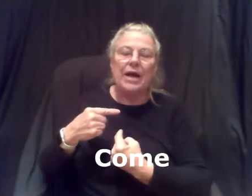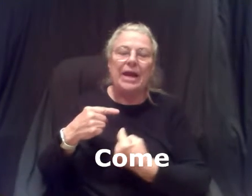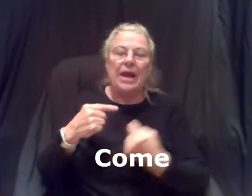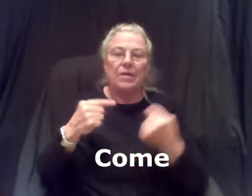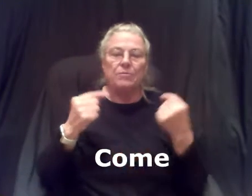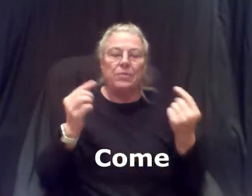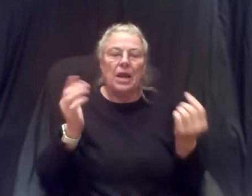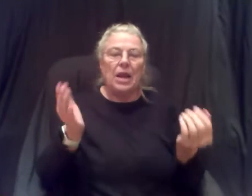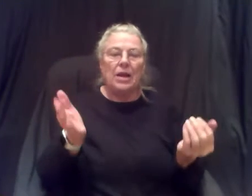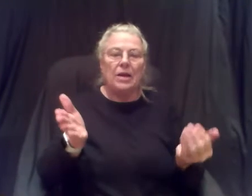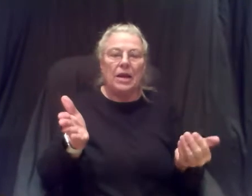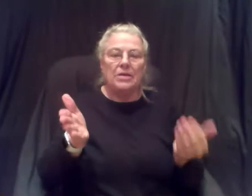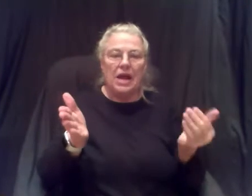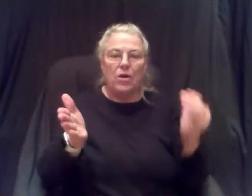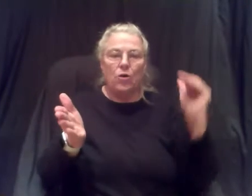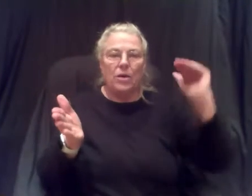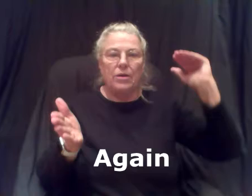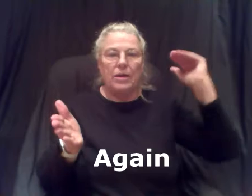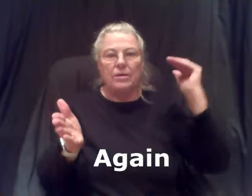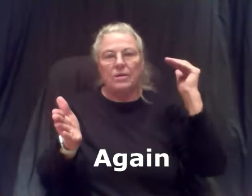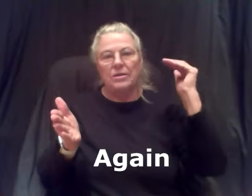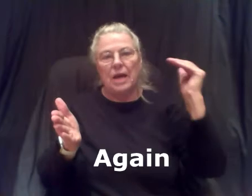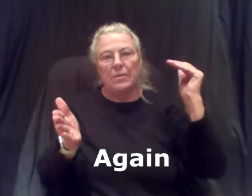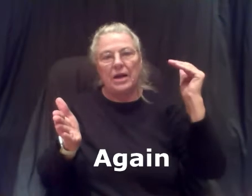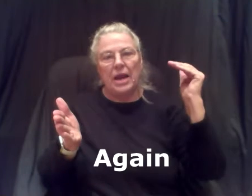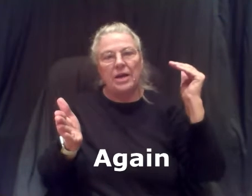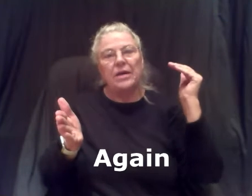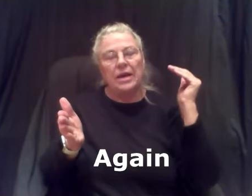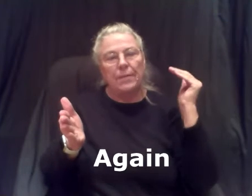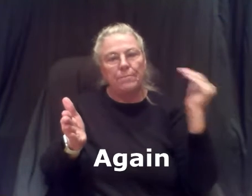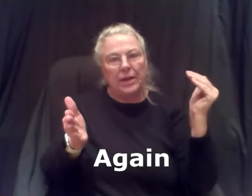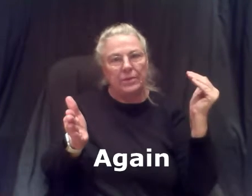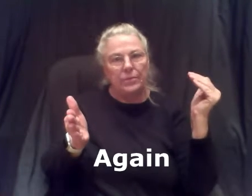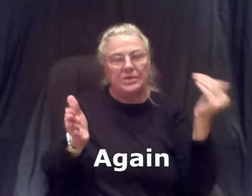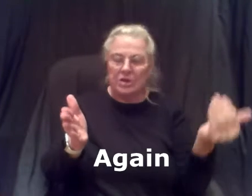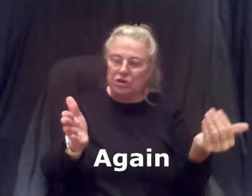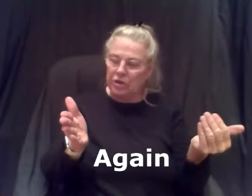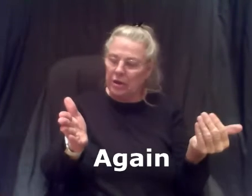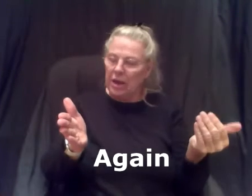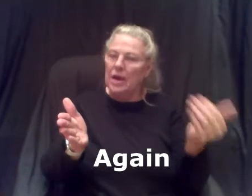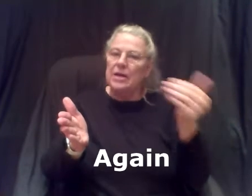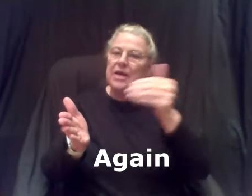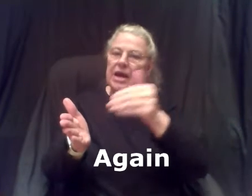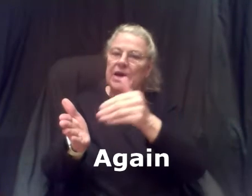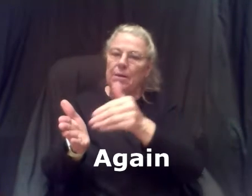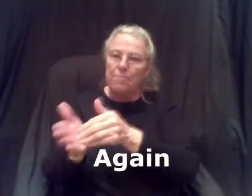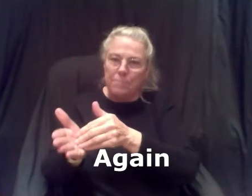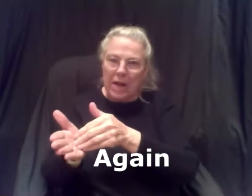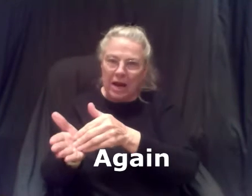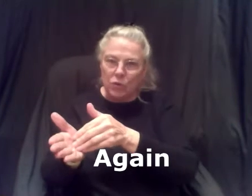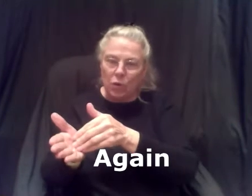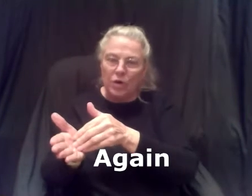Again, take your dominant hand in a bent position, taking it back toward